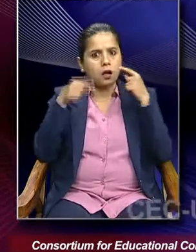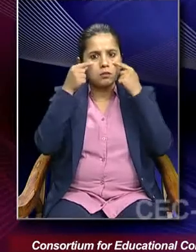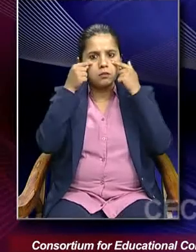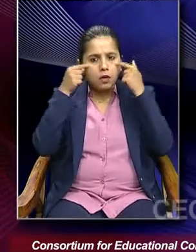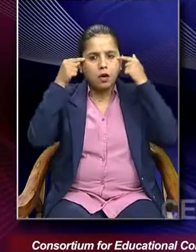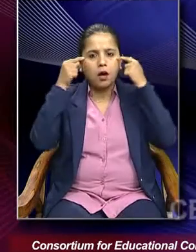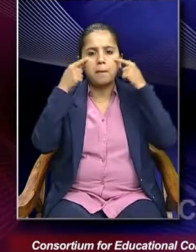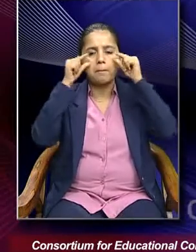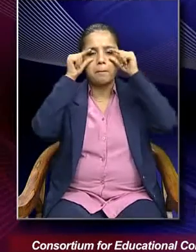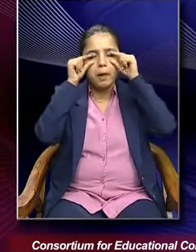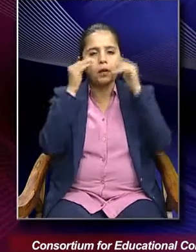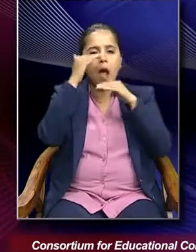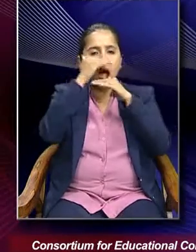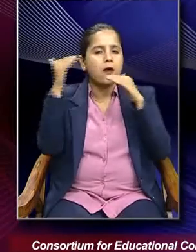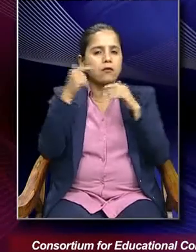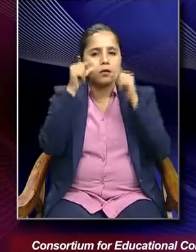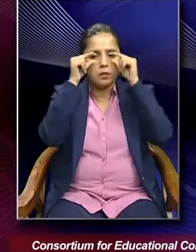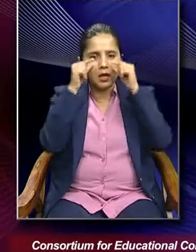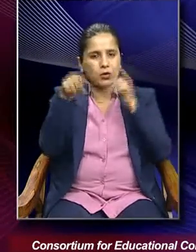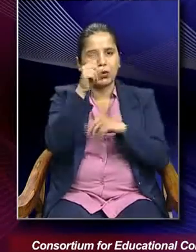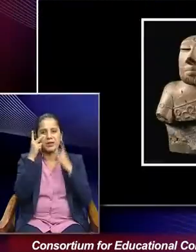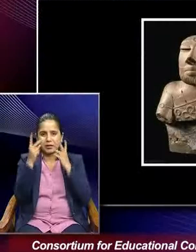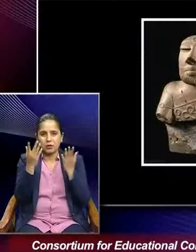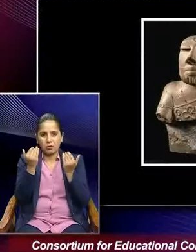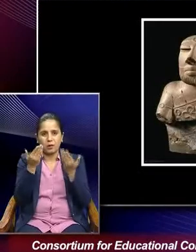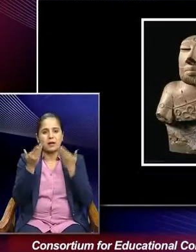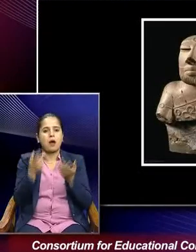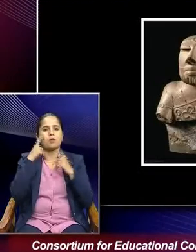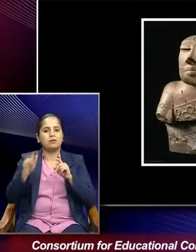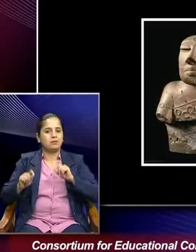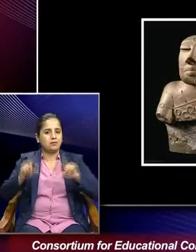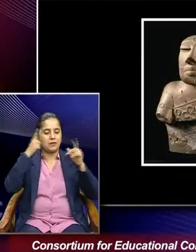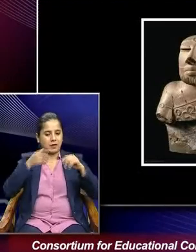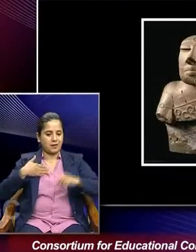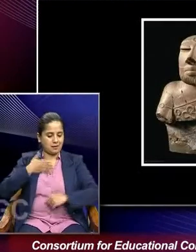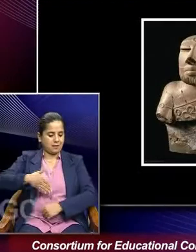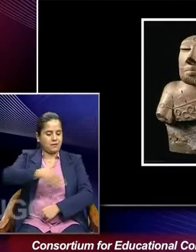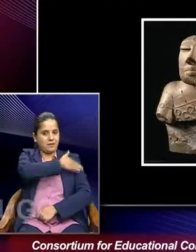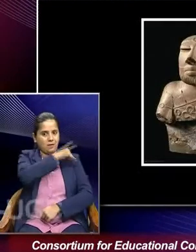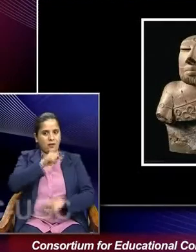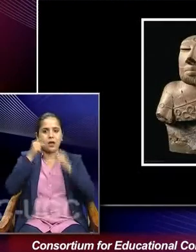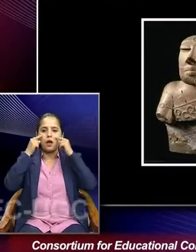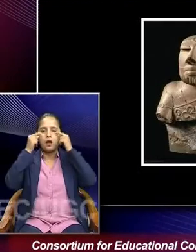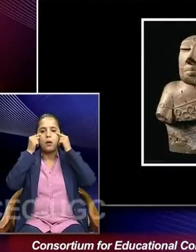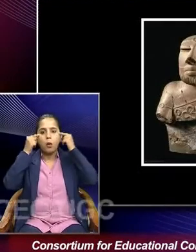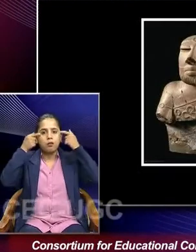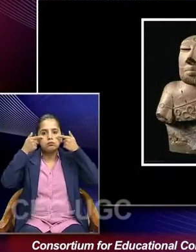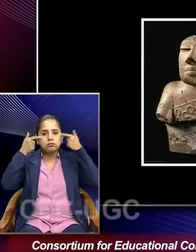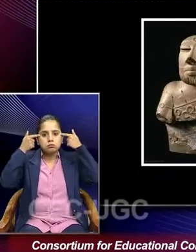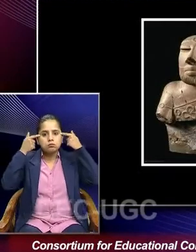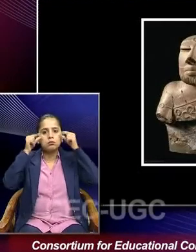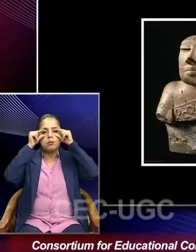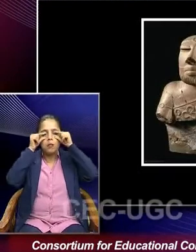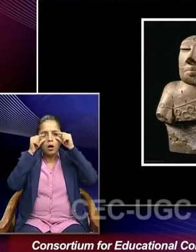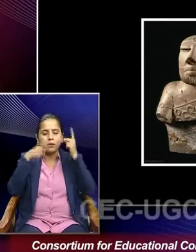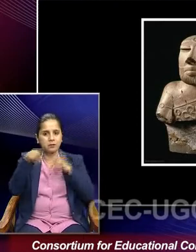partially closed. As you can see in this visual that is being shared, all the features that I